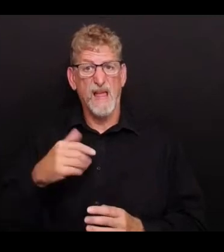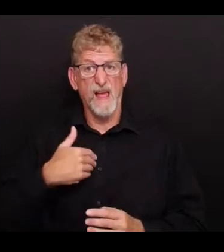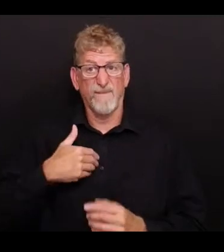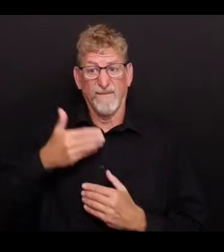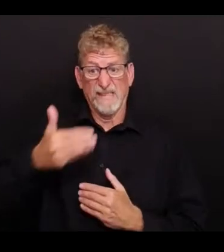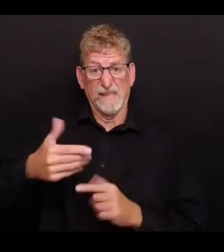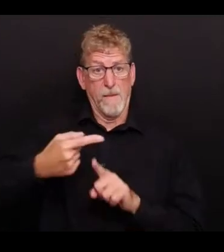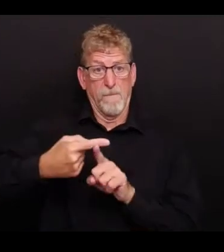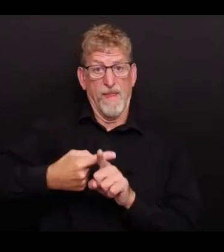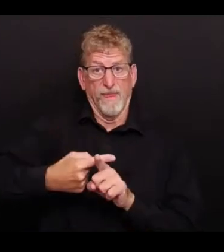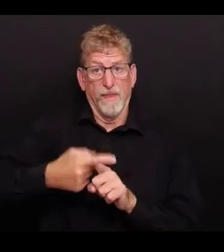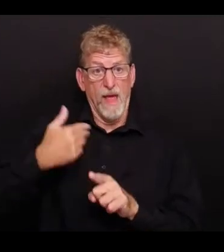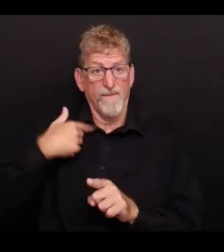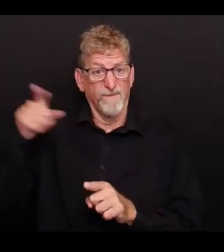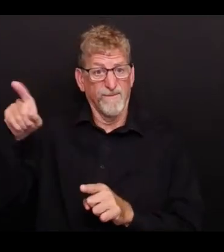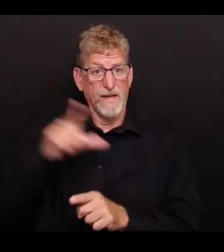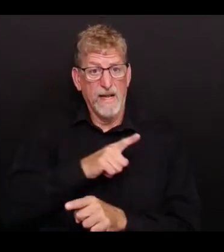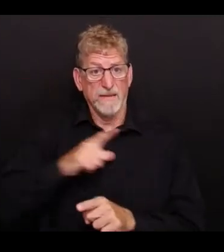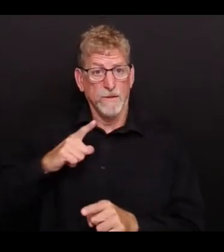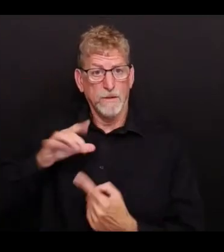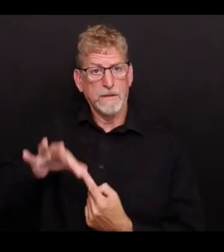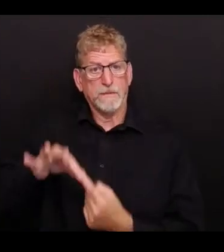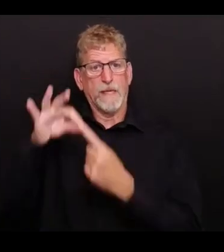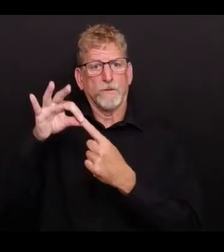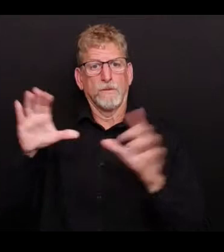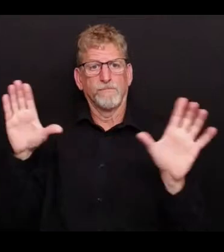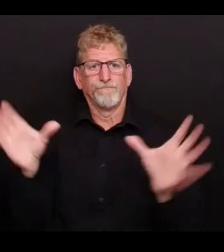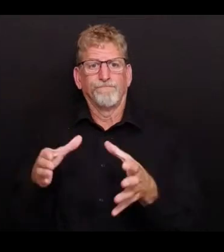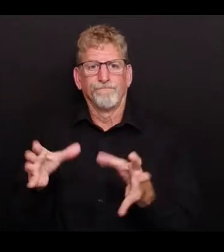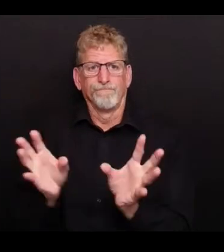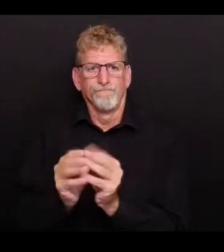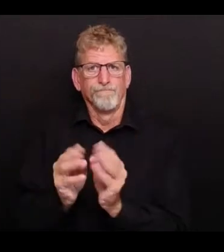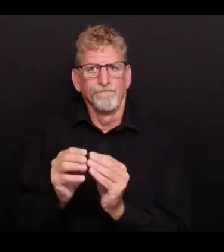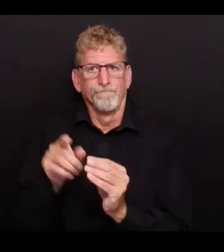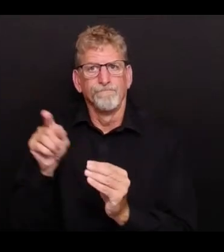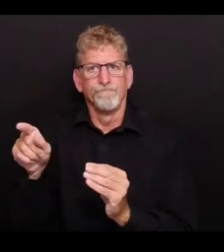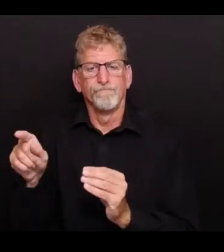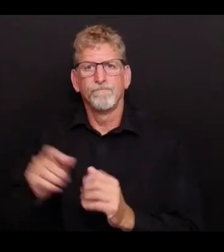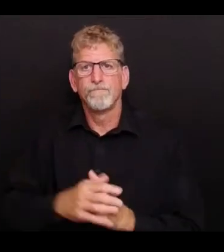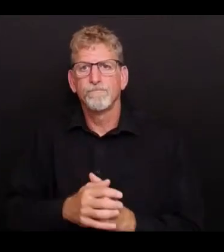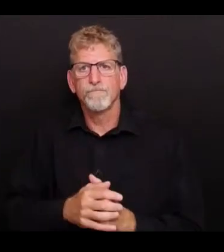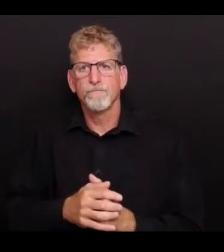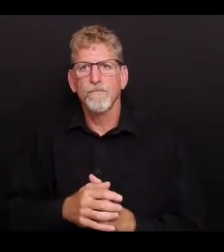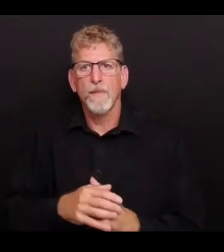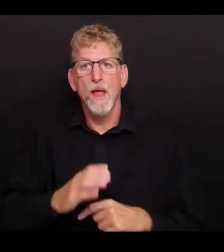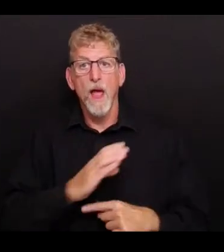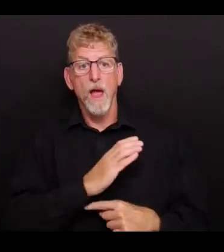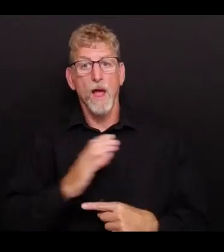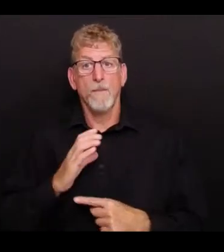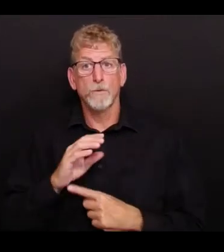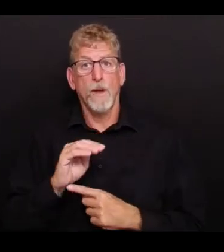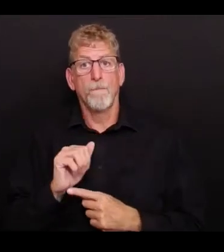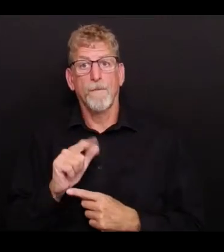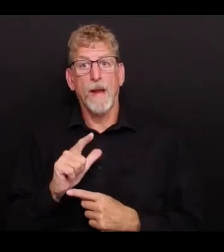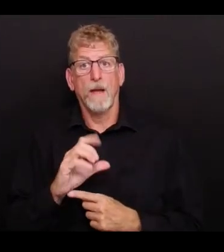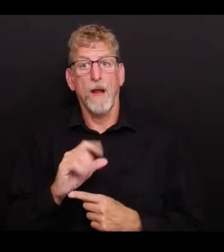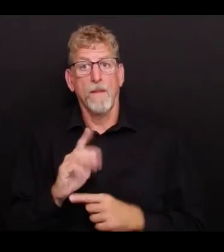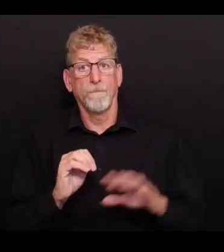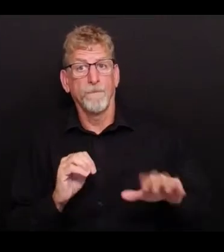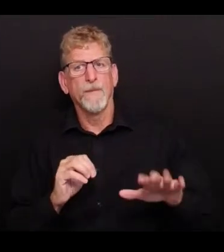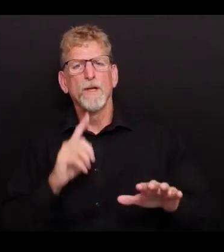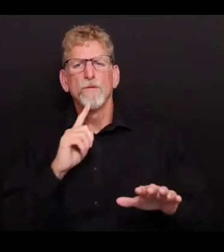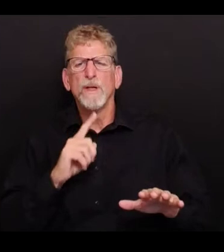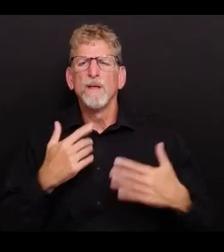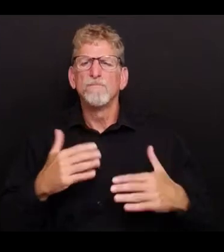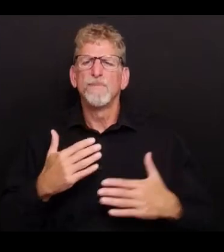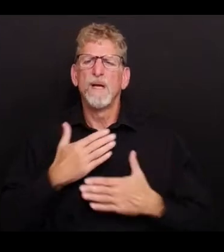Well, I would have to say, that we, as Commissioner Mueller has said, we're really, appreciate the hard work that